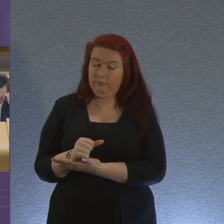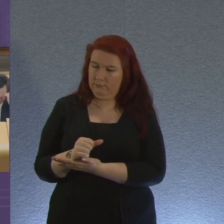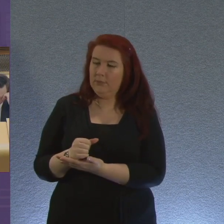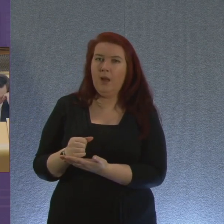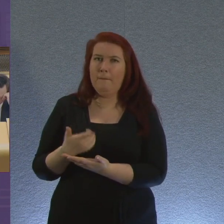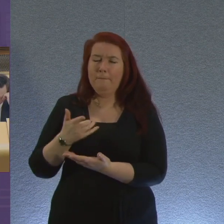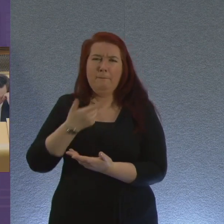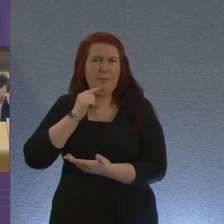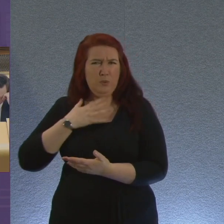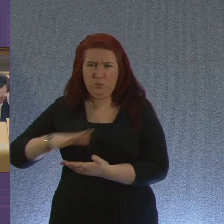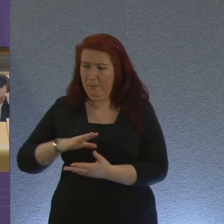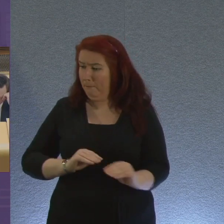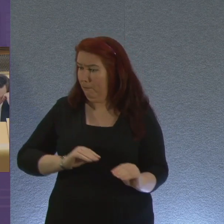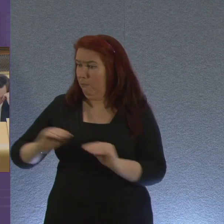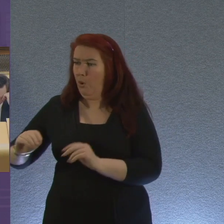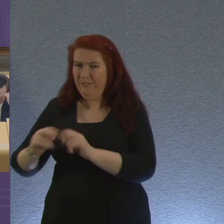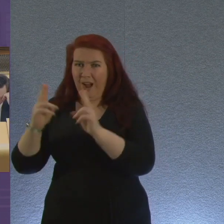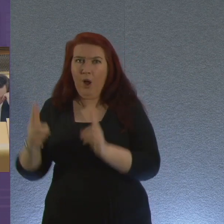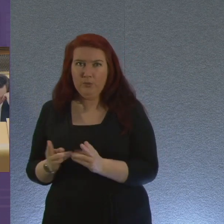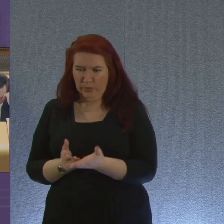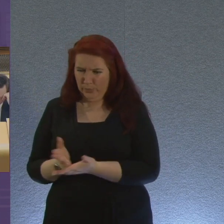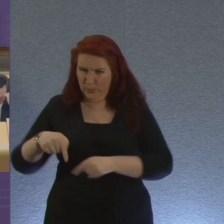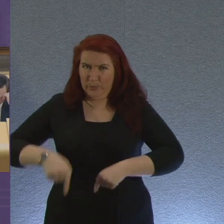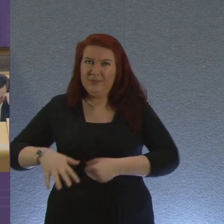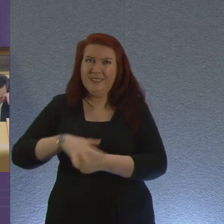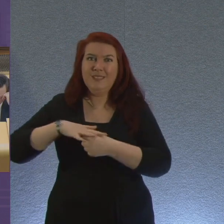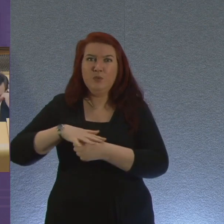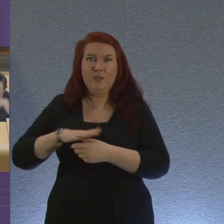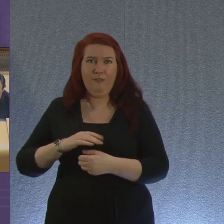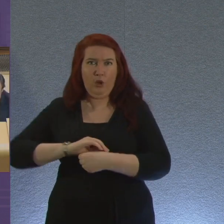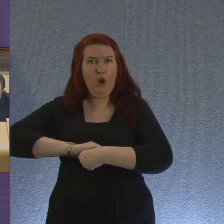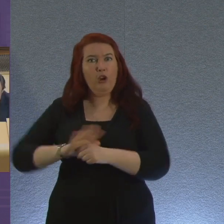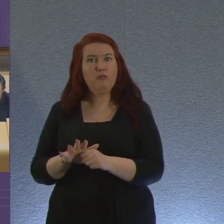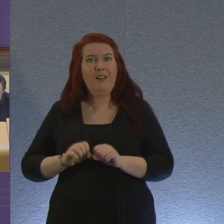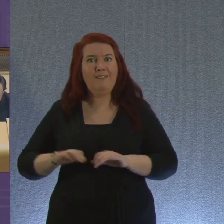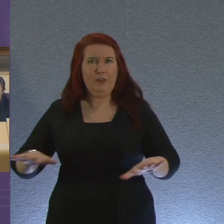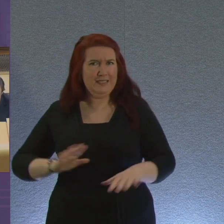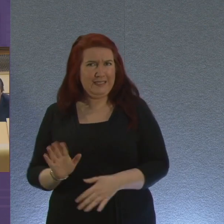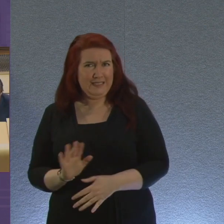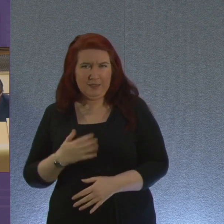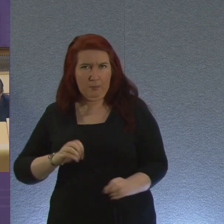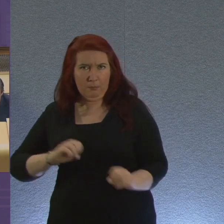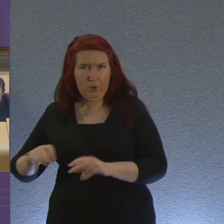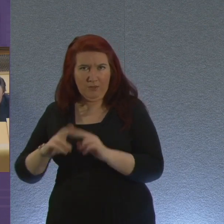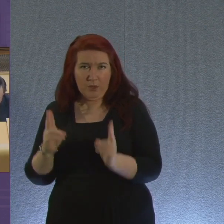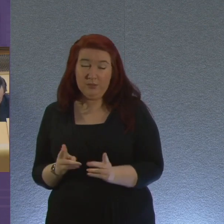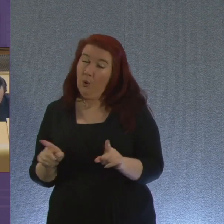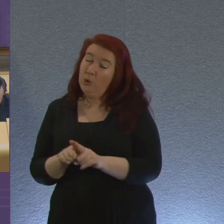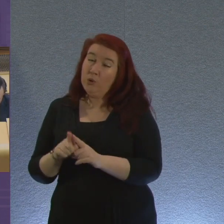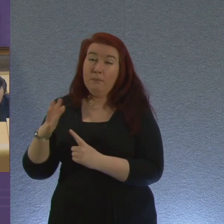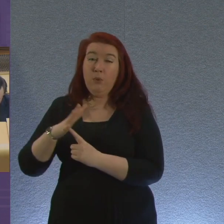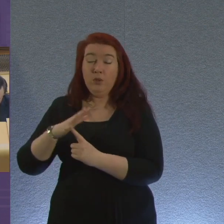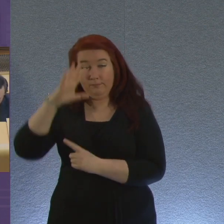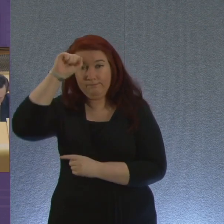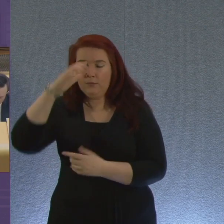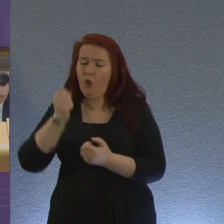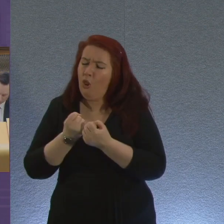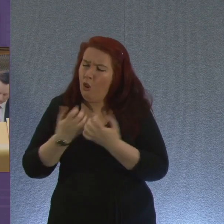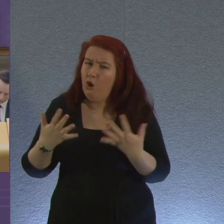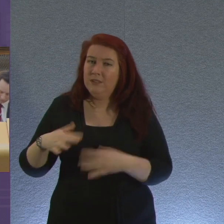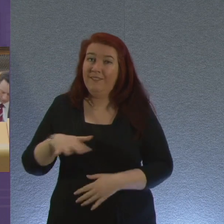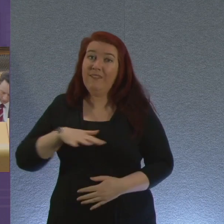home while we have the coronavirus situation ongoing. We also need to recognise that many families are being put in a very difficult